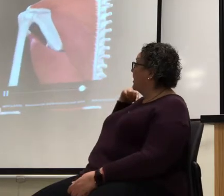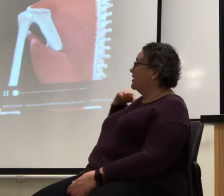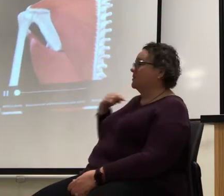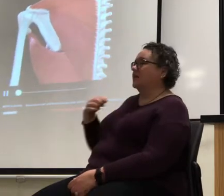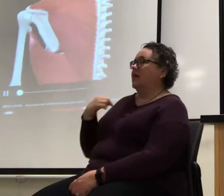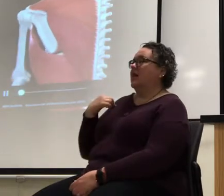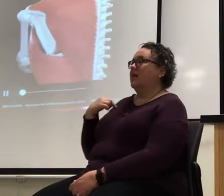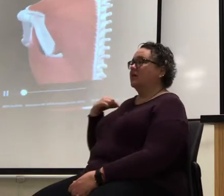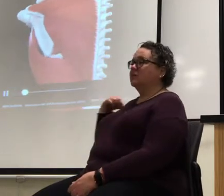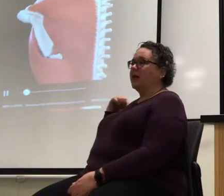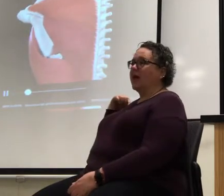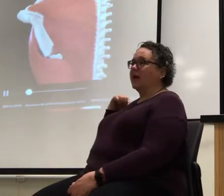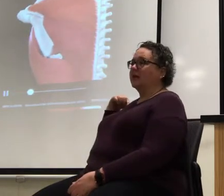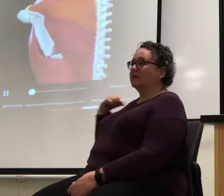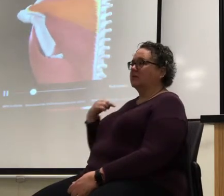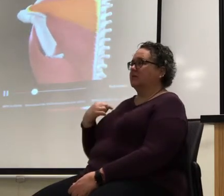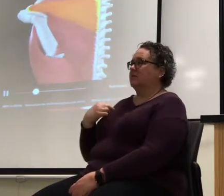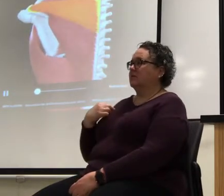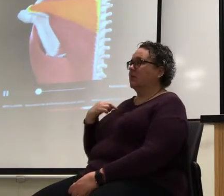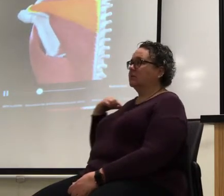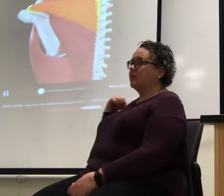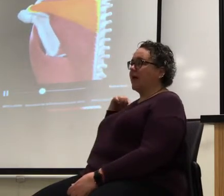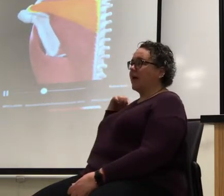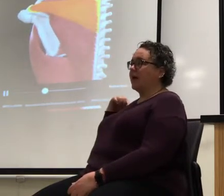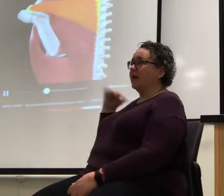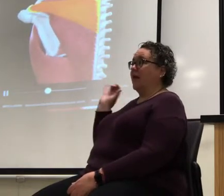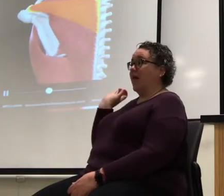bit? That is retraction of the scapula.